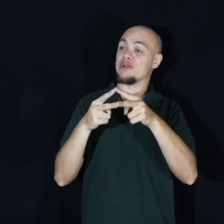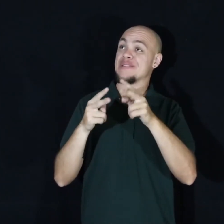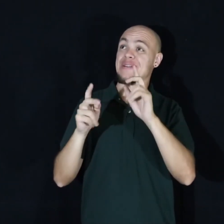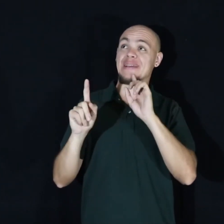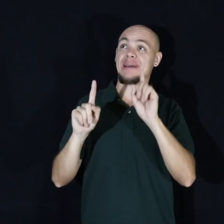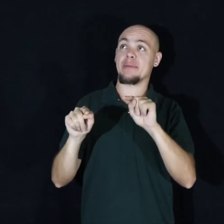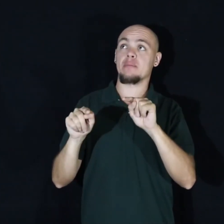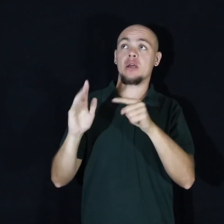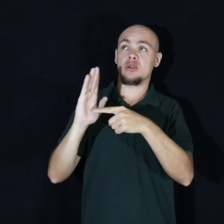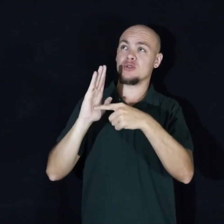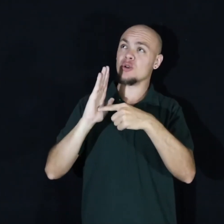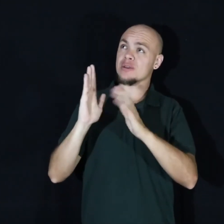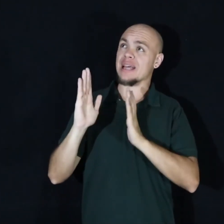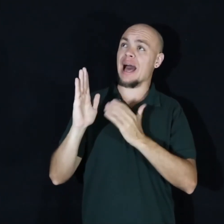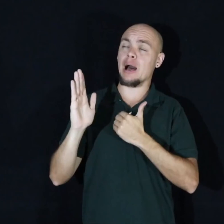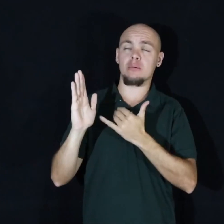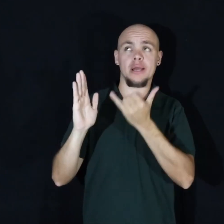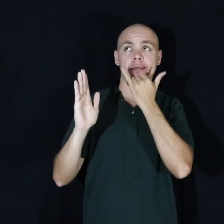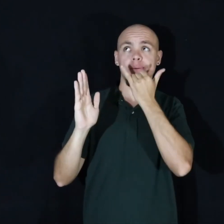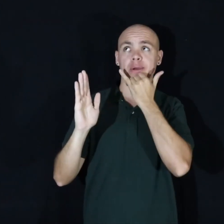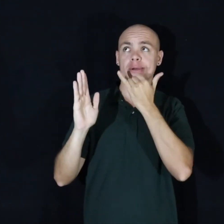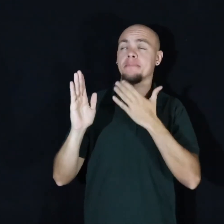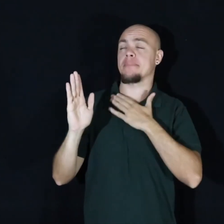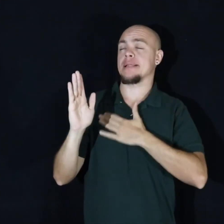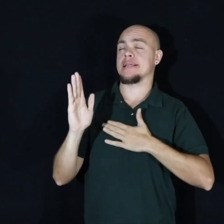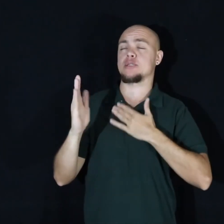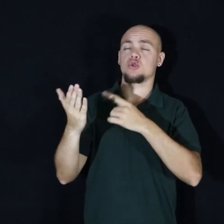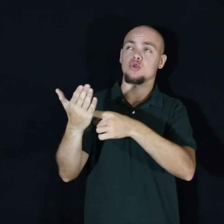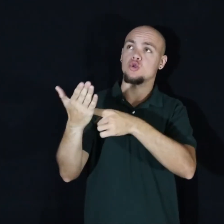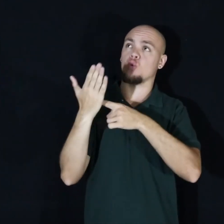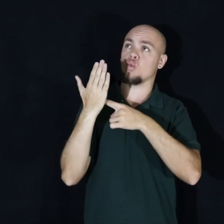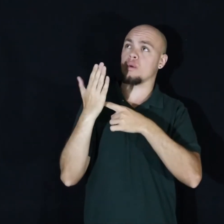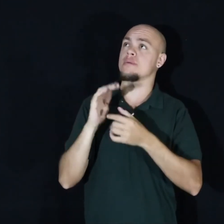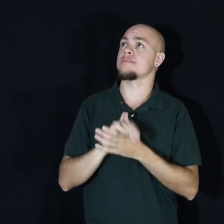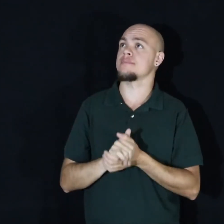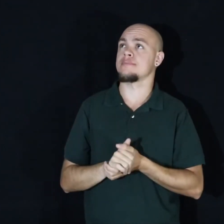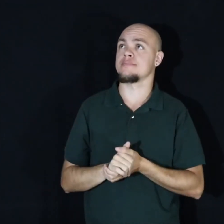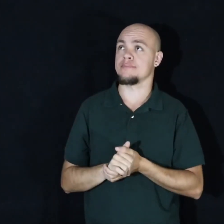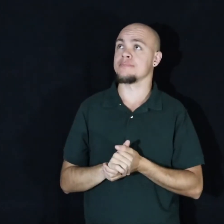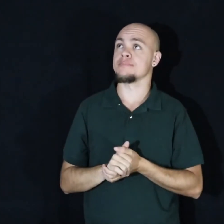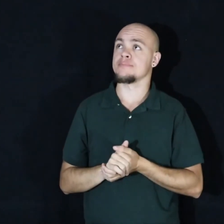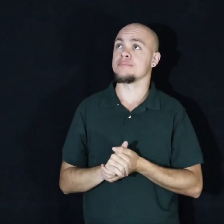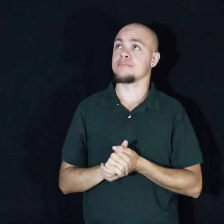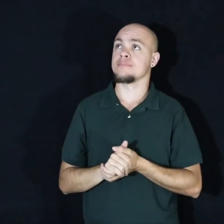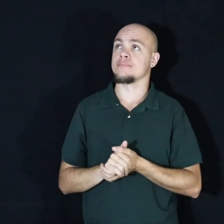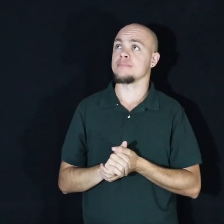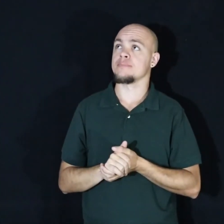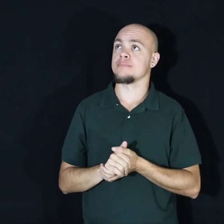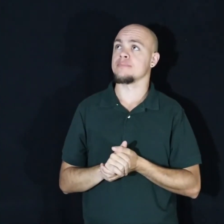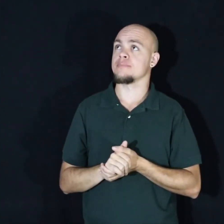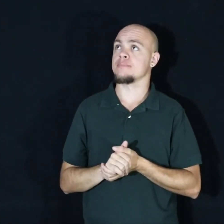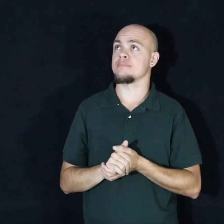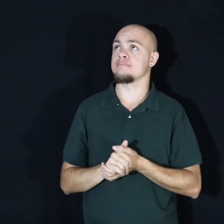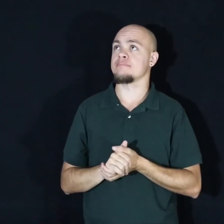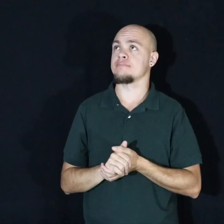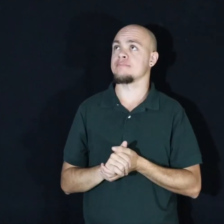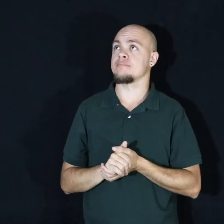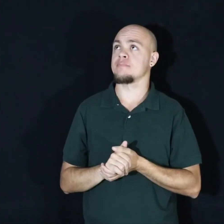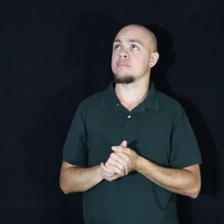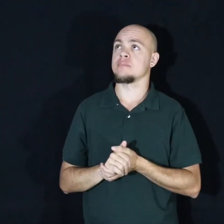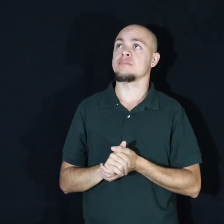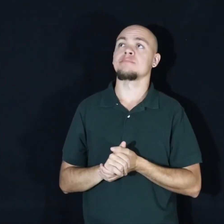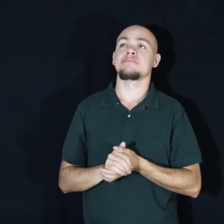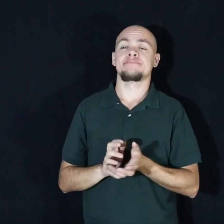circumvent that command? Show us, O Lord. Show us, O Lord, if we have misused